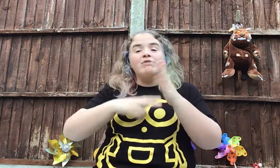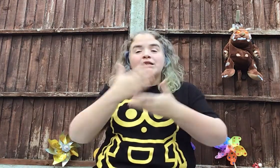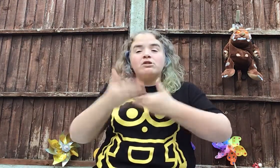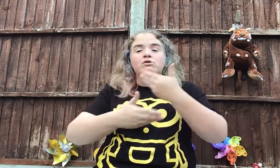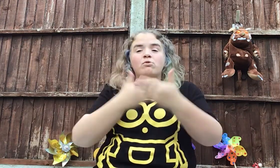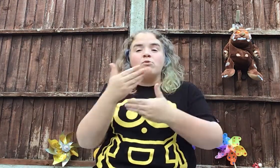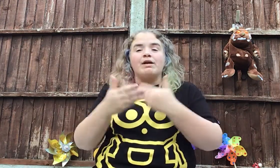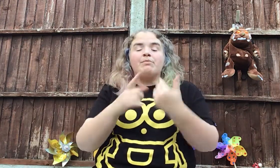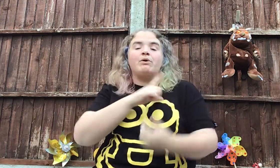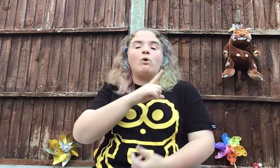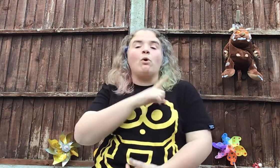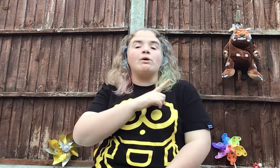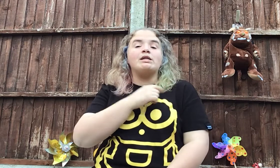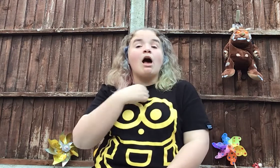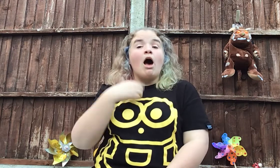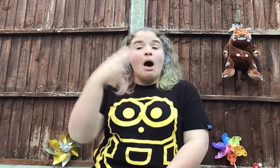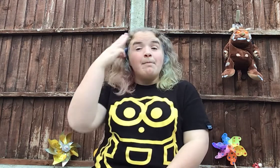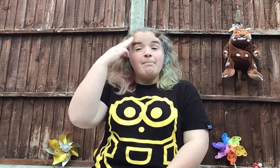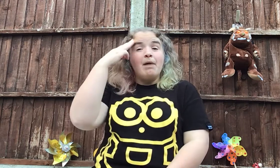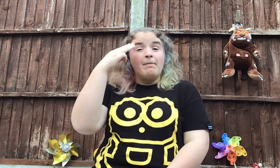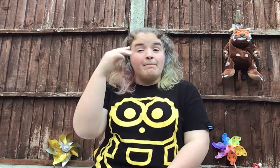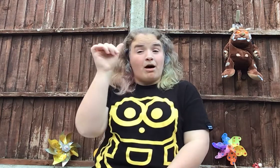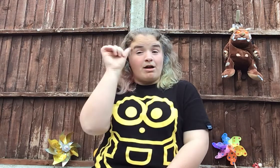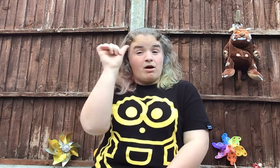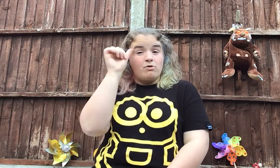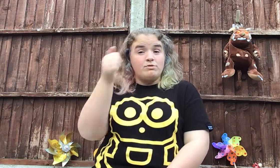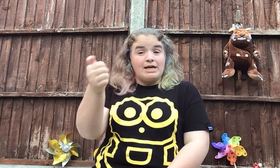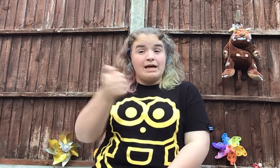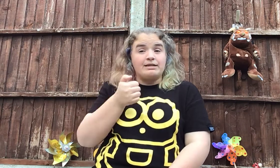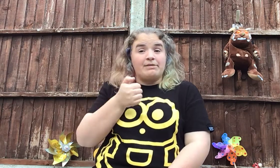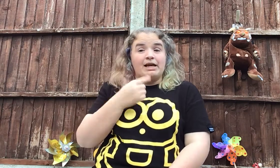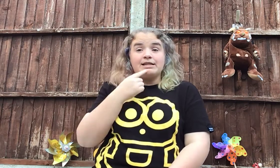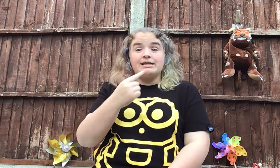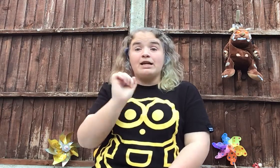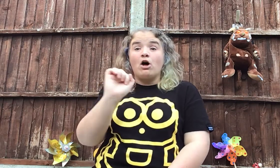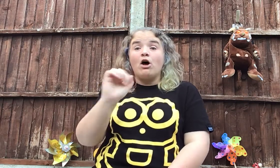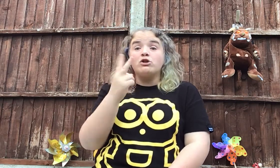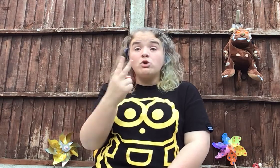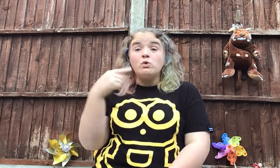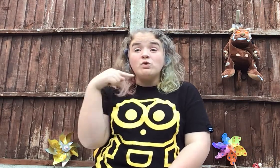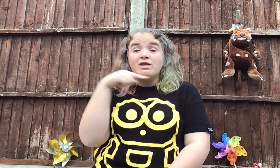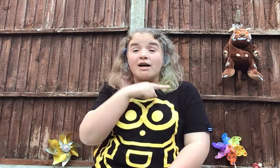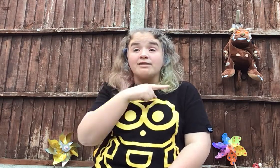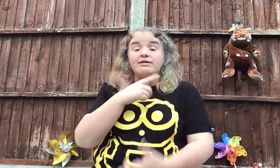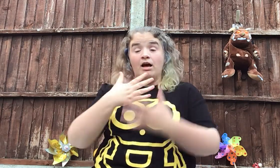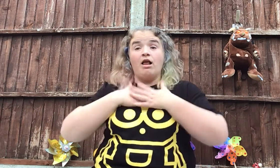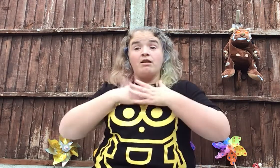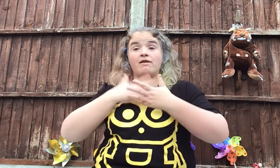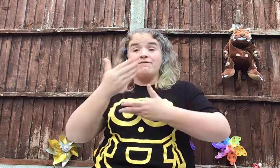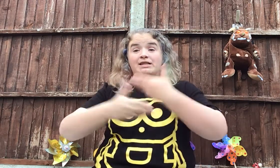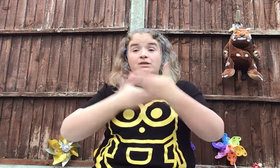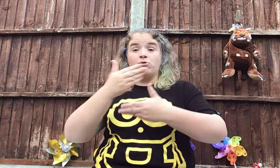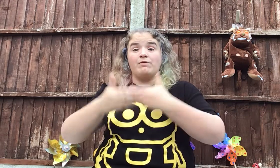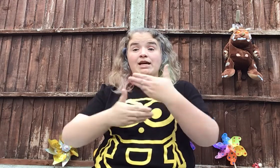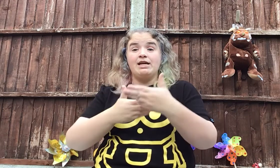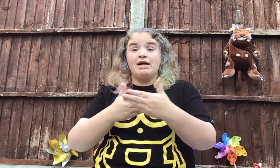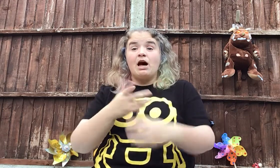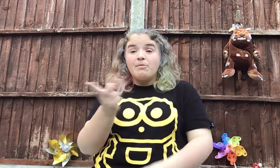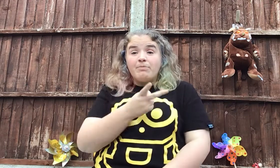a story because a mum I know texted me and said her two sons love this story and both